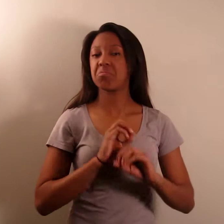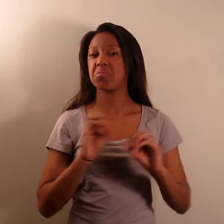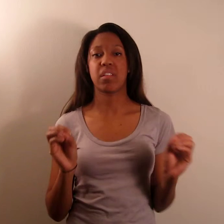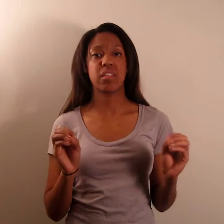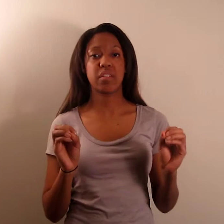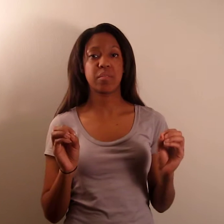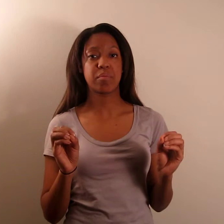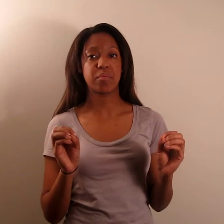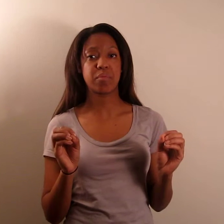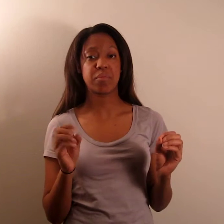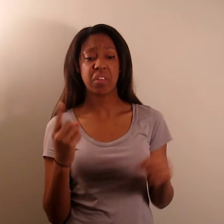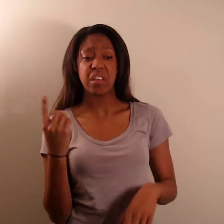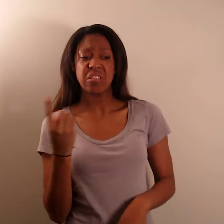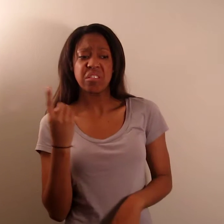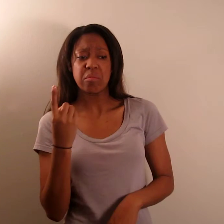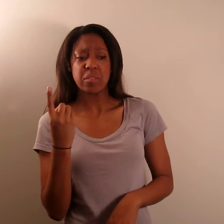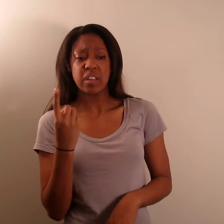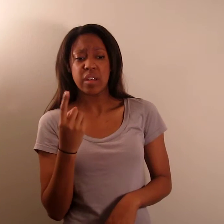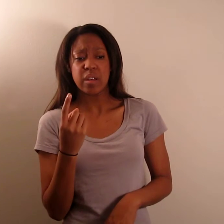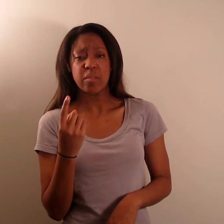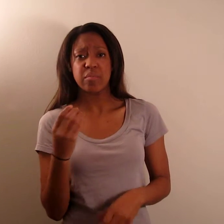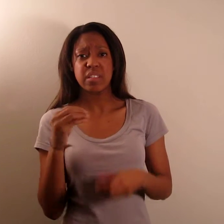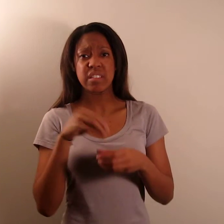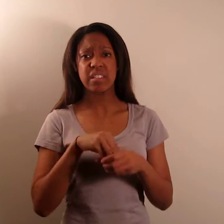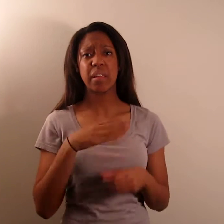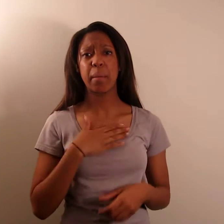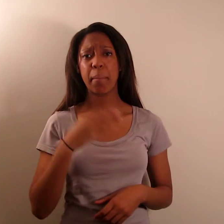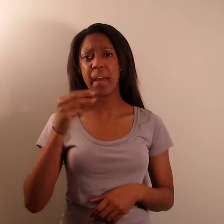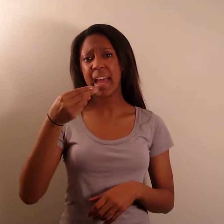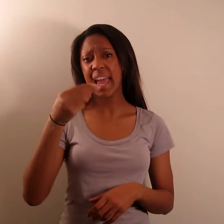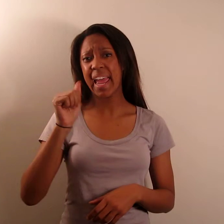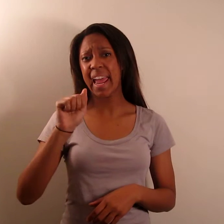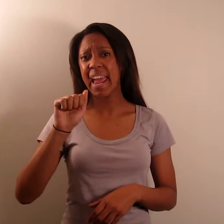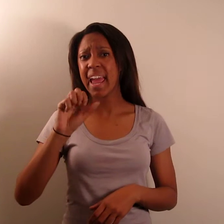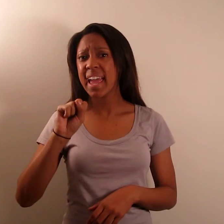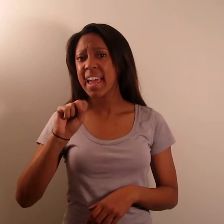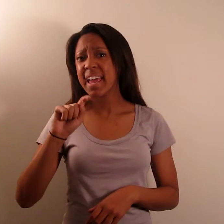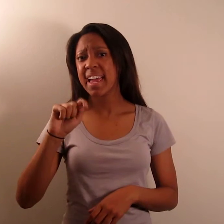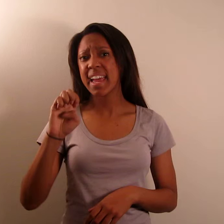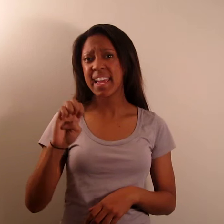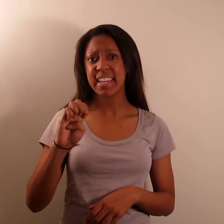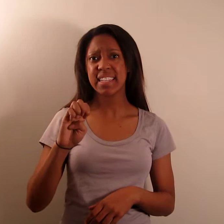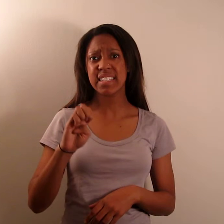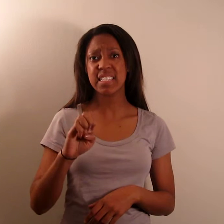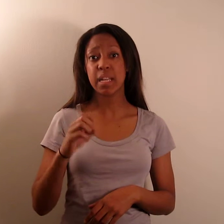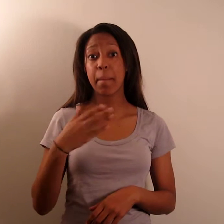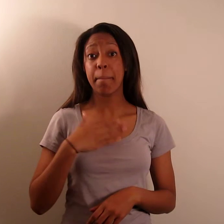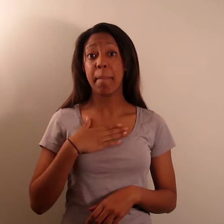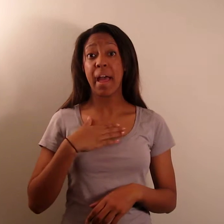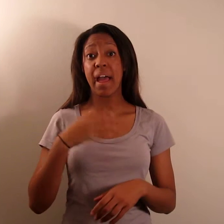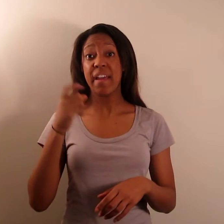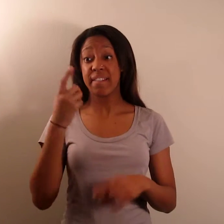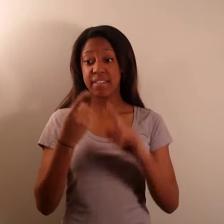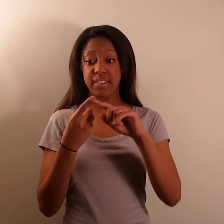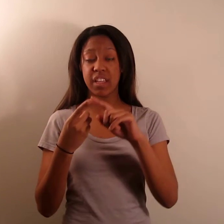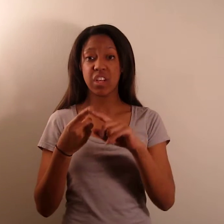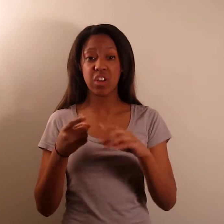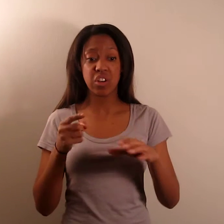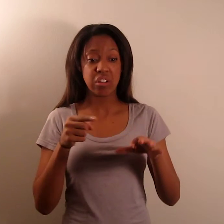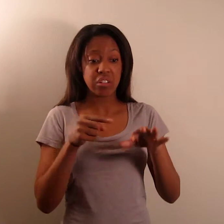Sometimes, in my haste, I get my finger caught and the needle goes right through. I bind the finger up with a piece of cotton and